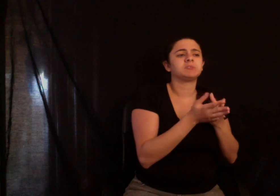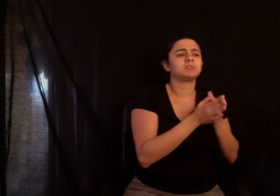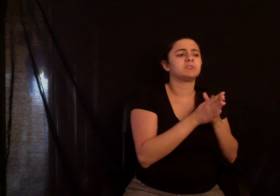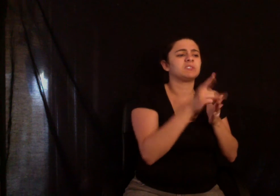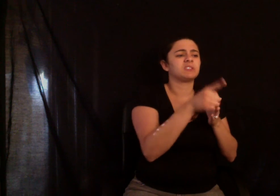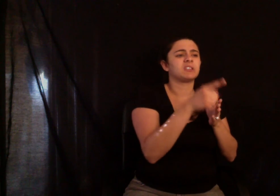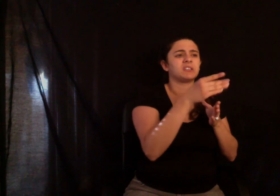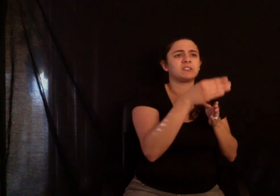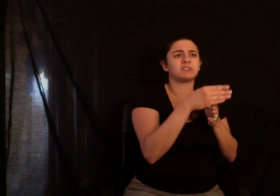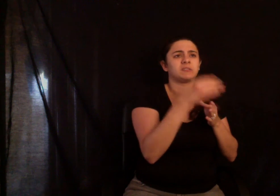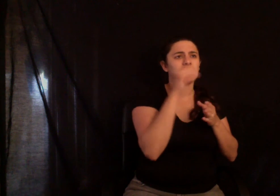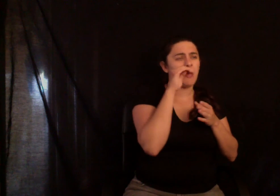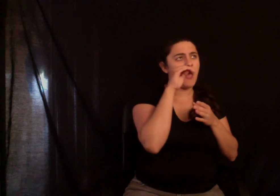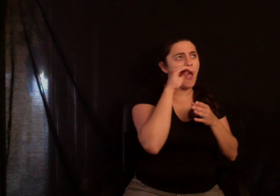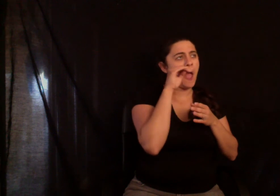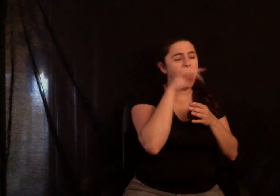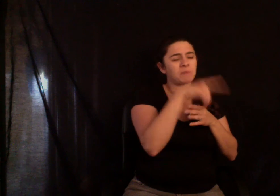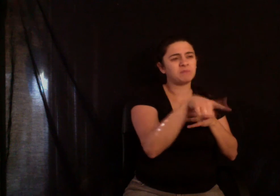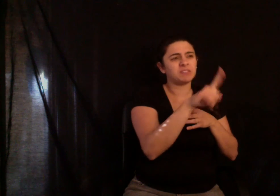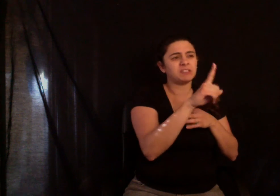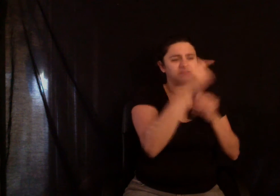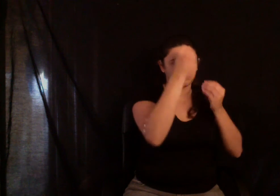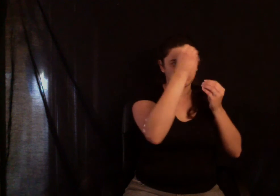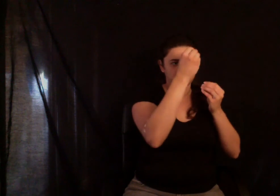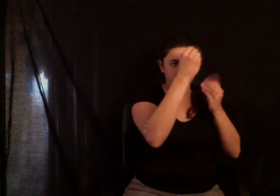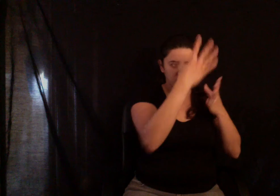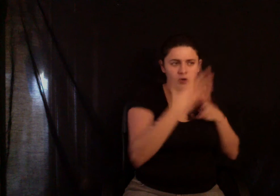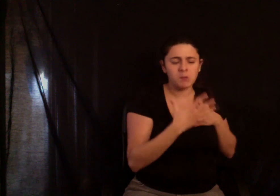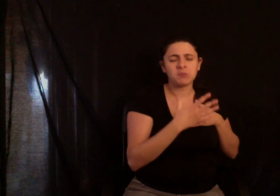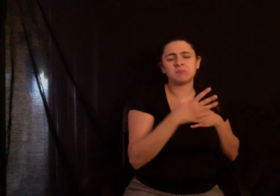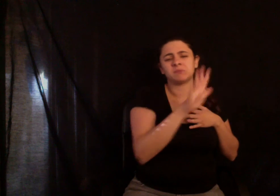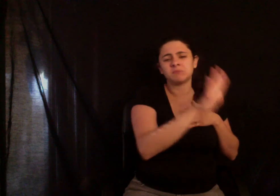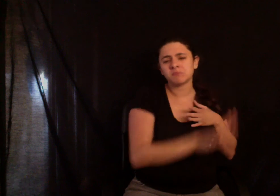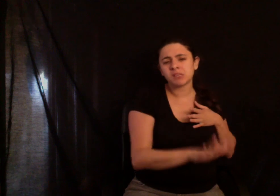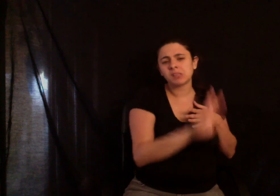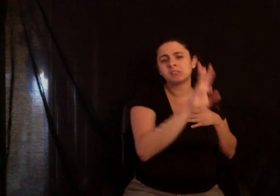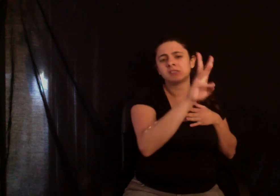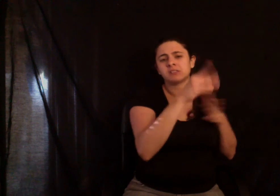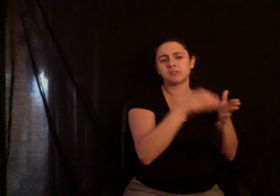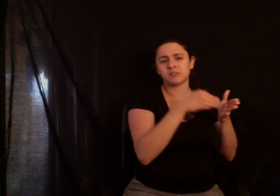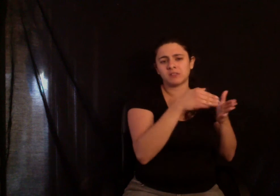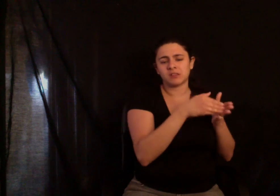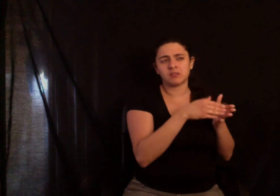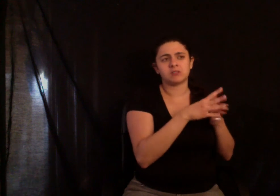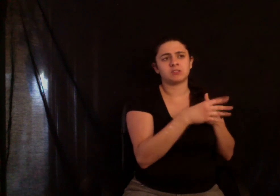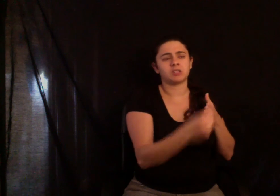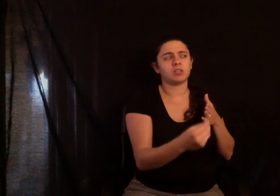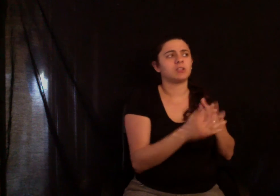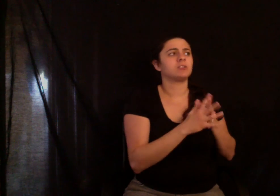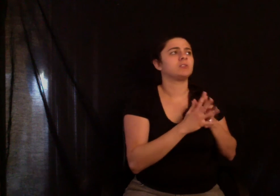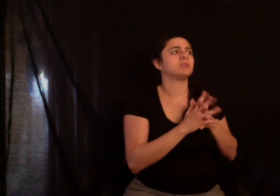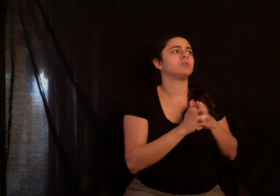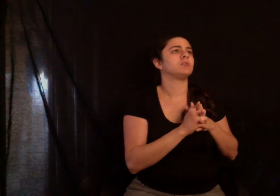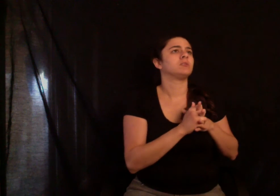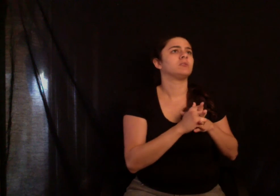goal at $6,000 or something. And the family got back from the funeral home, and the freaking goal was